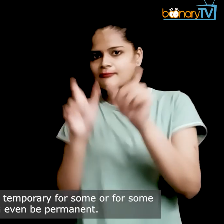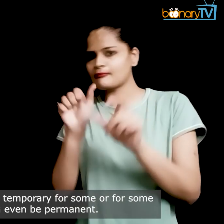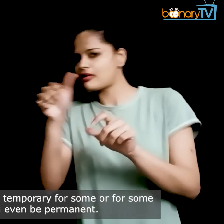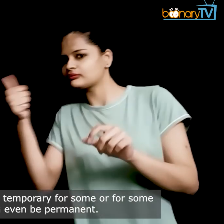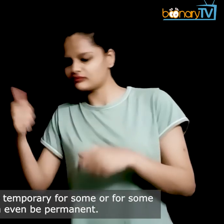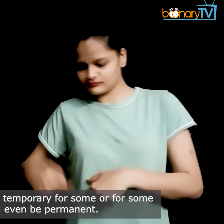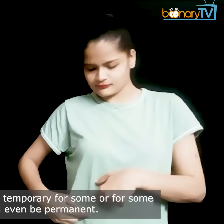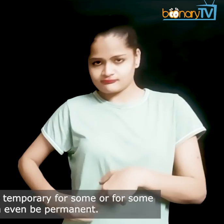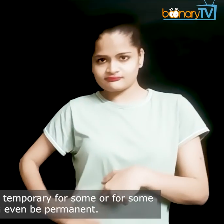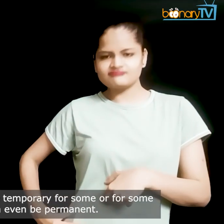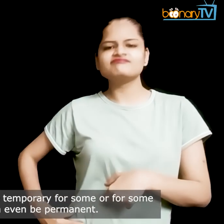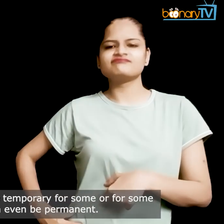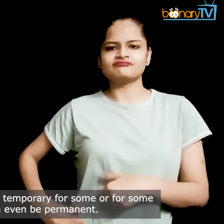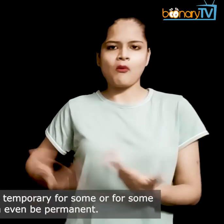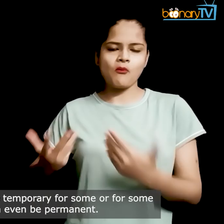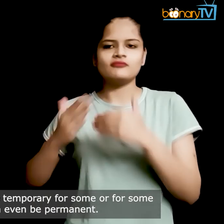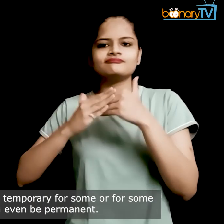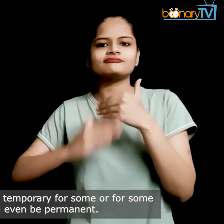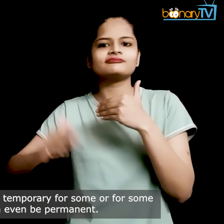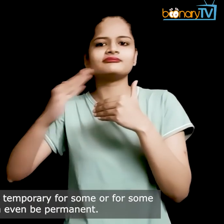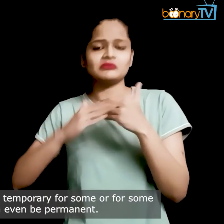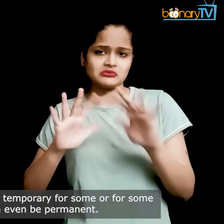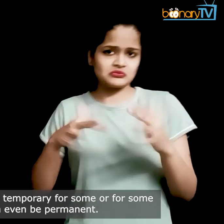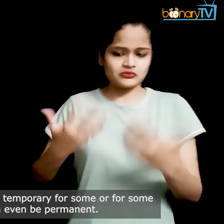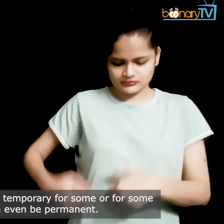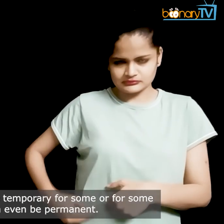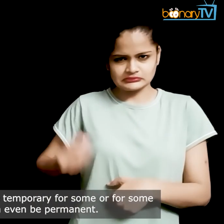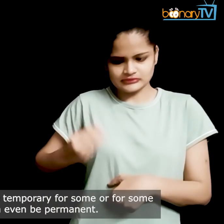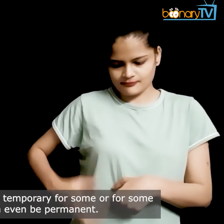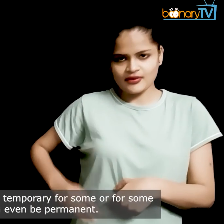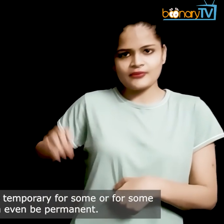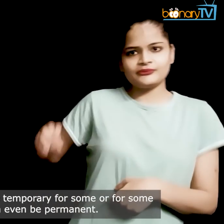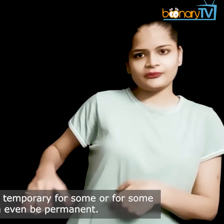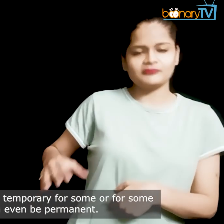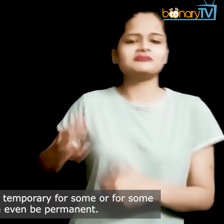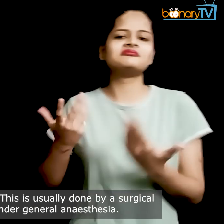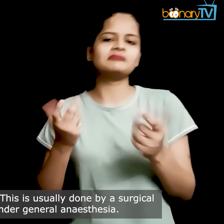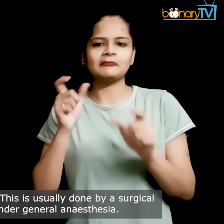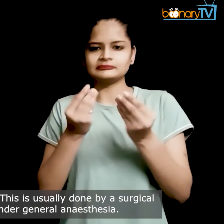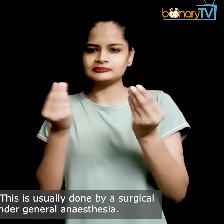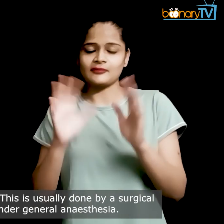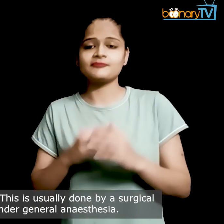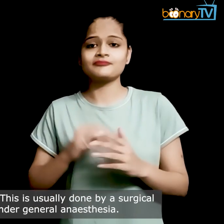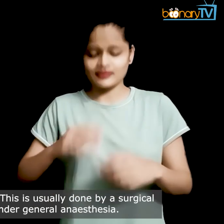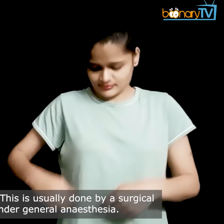for some patients it can even be permanent how is the ostomy done